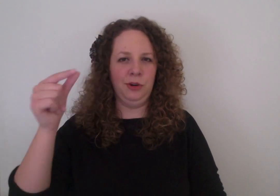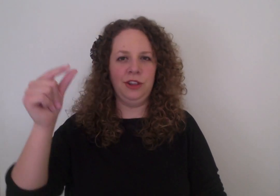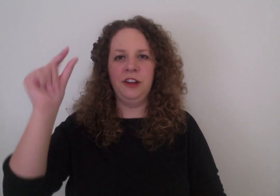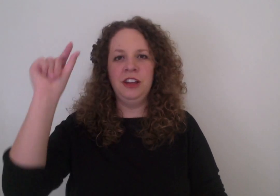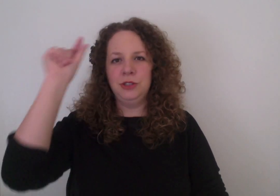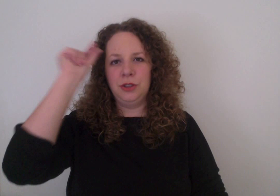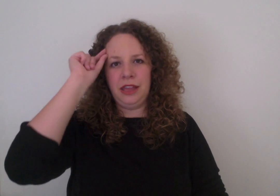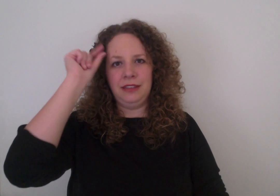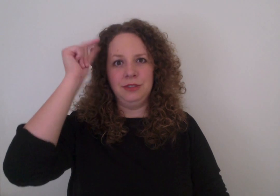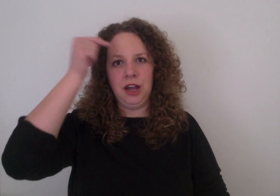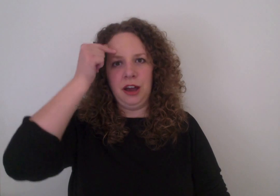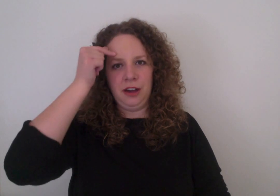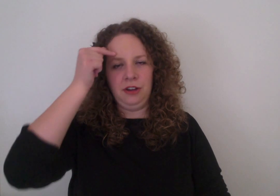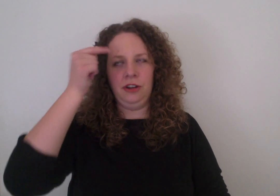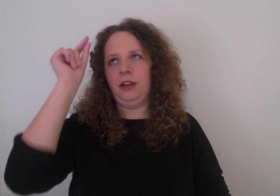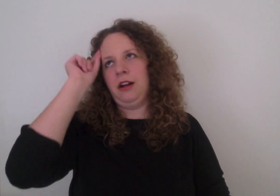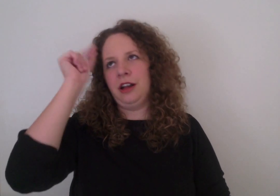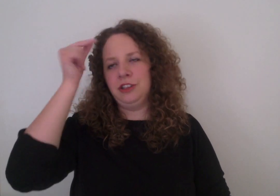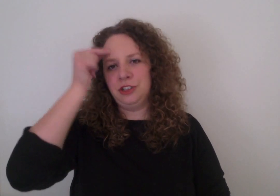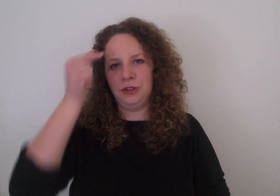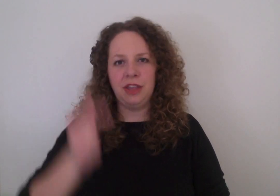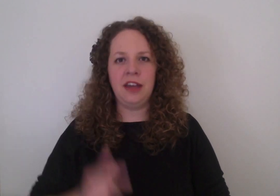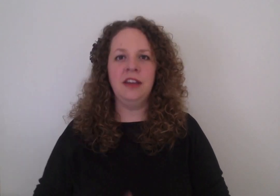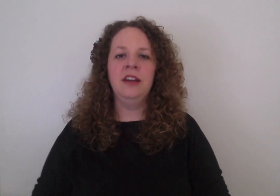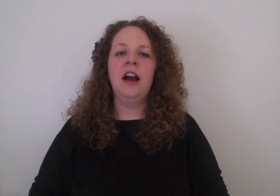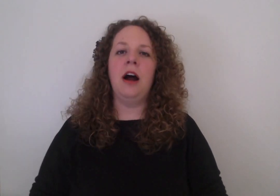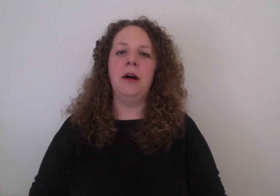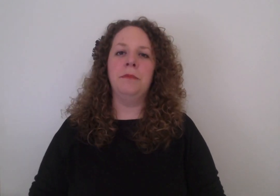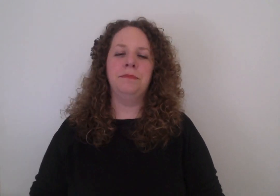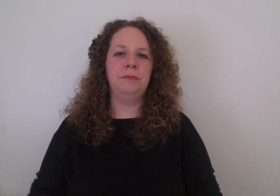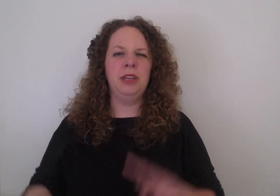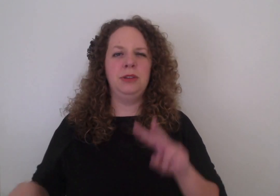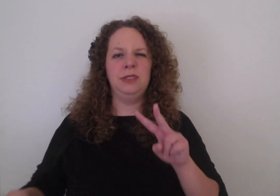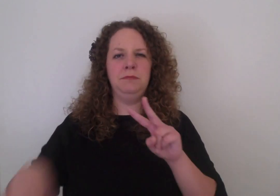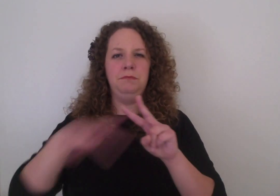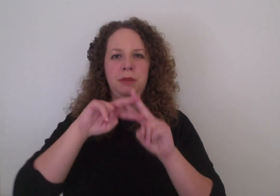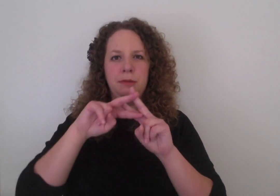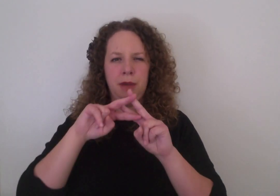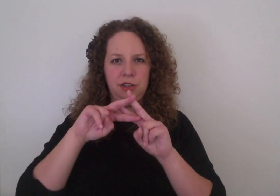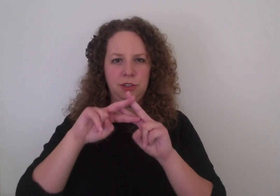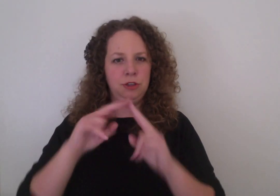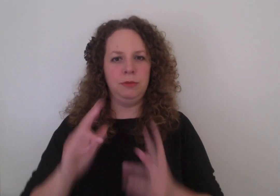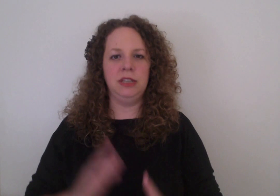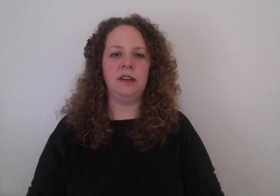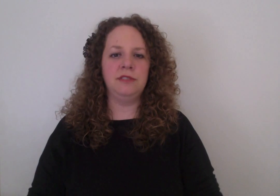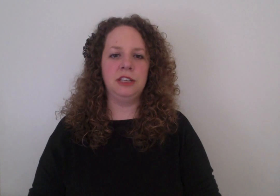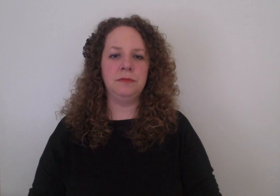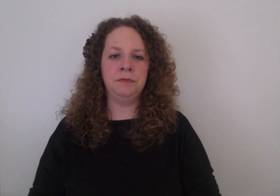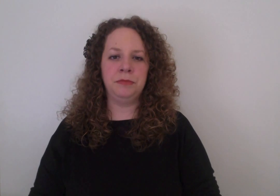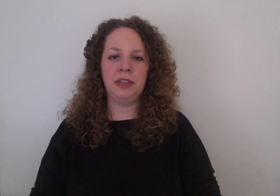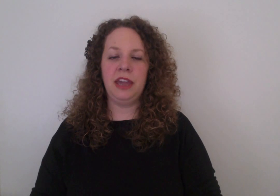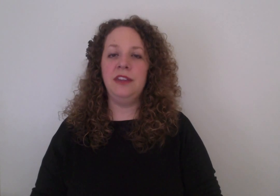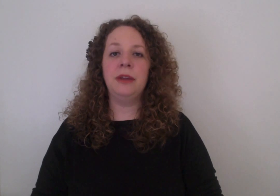though. So like duh, or like, oh, I should have known that. But you don't see be mind stupid as often. Okay, then we